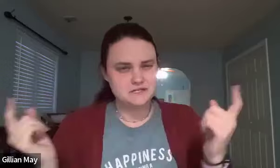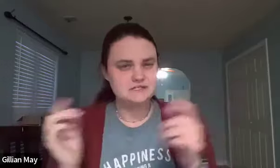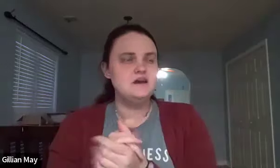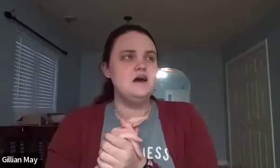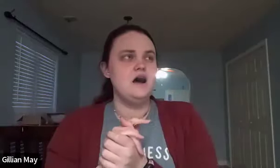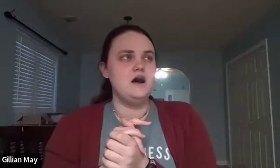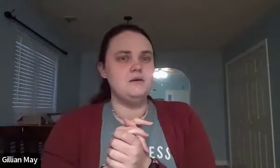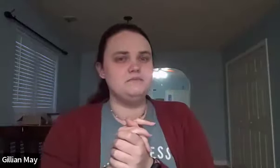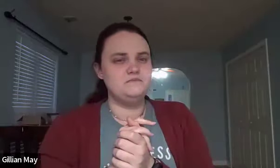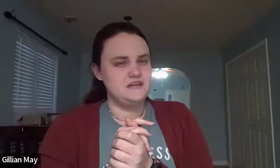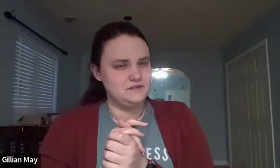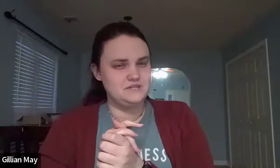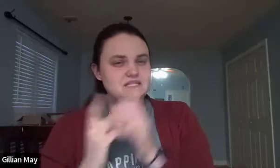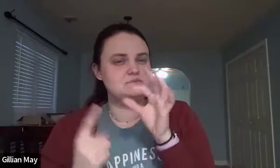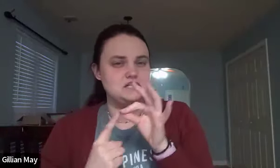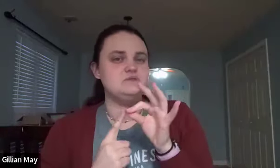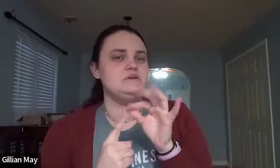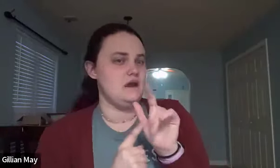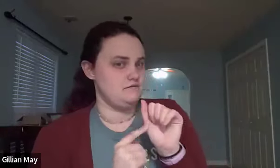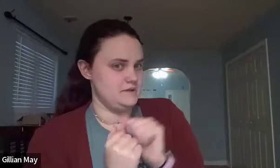difference. Thankfully with that, especially with the alphabet.